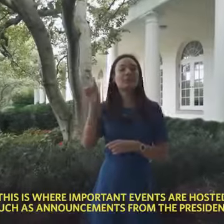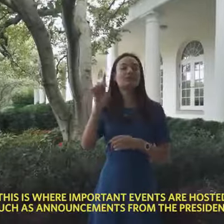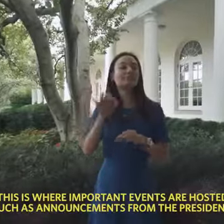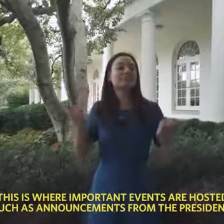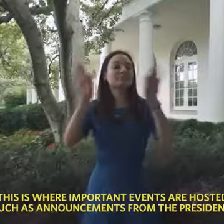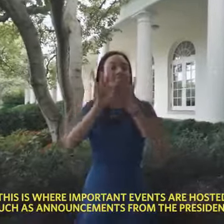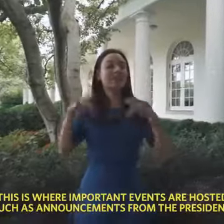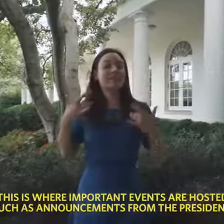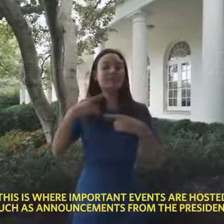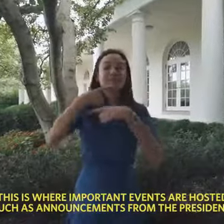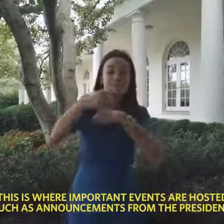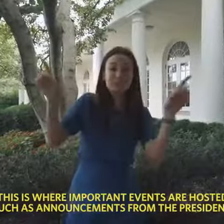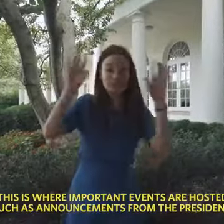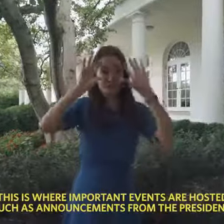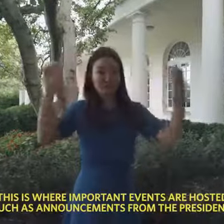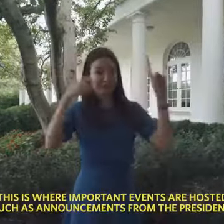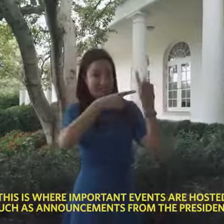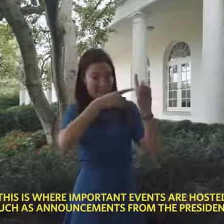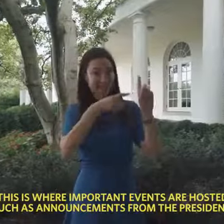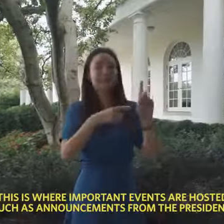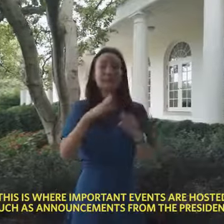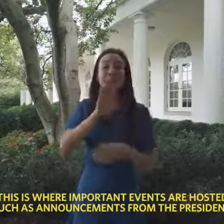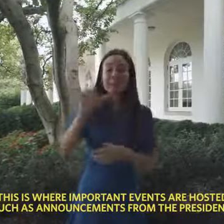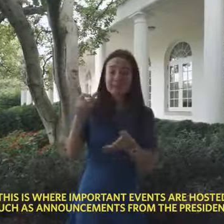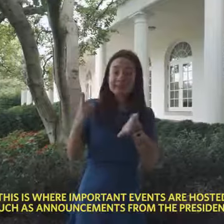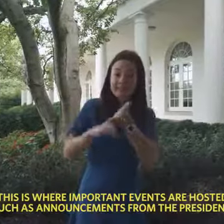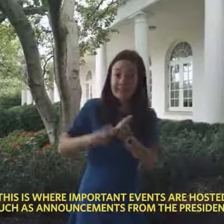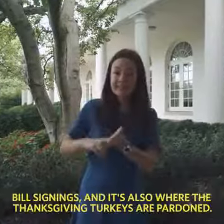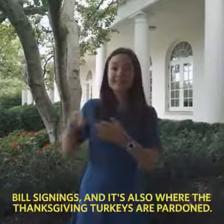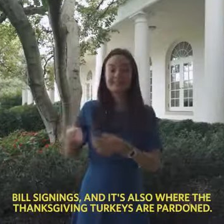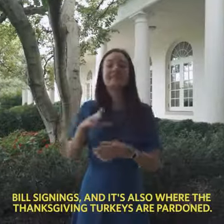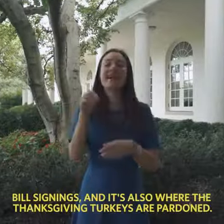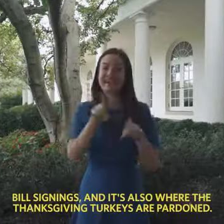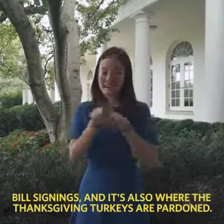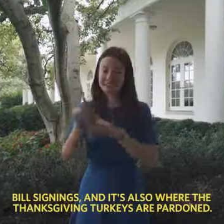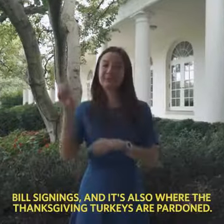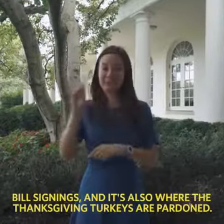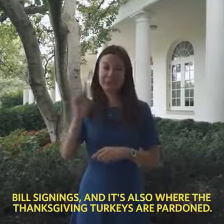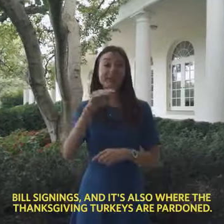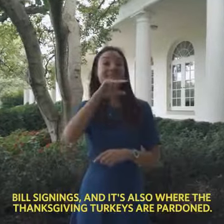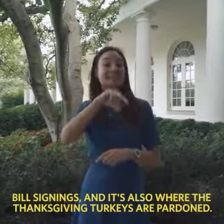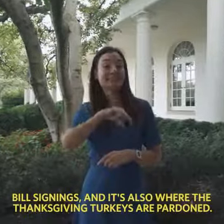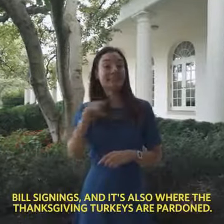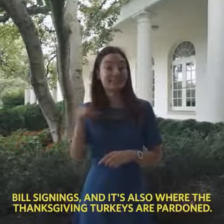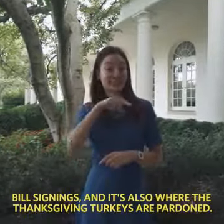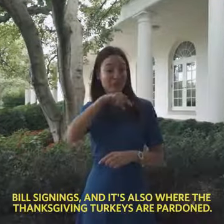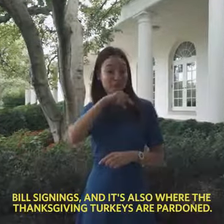This is where important events are hosted, such as announcements from the President, bill signings, and it's also where the Thanksgiving turkeys